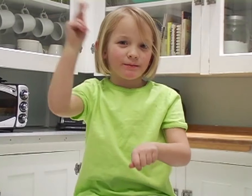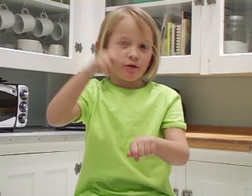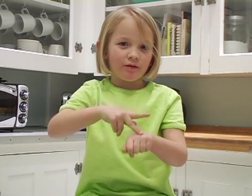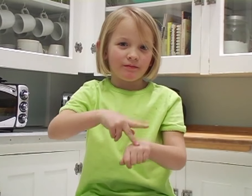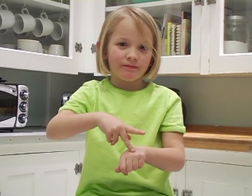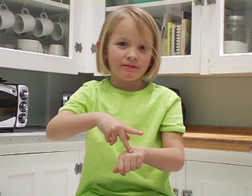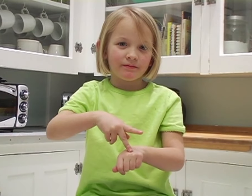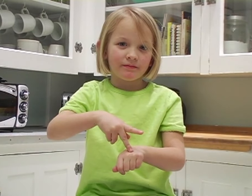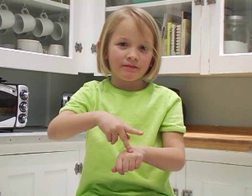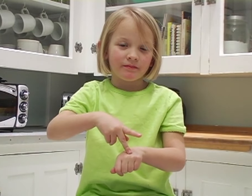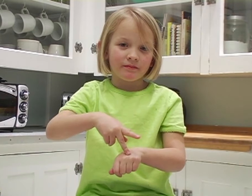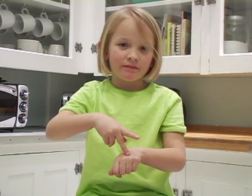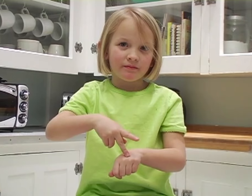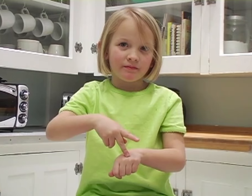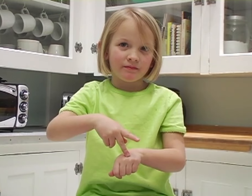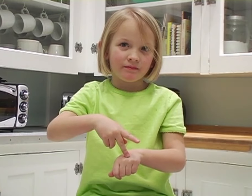Circle a P and set it on your hand.